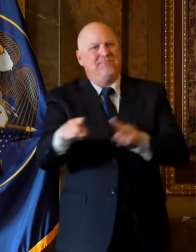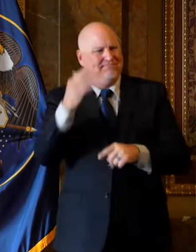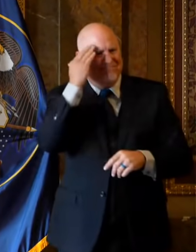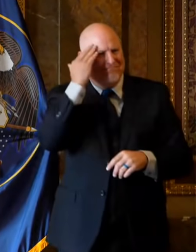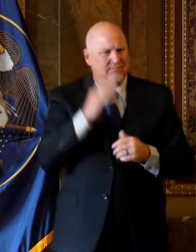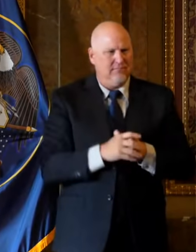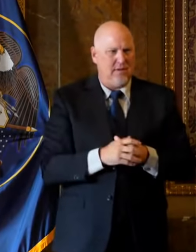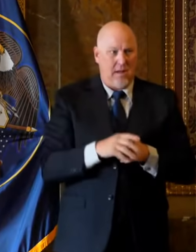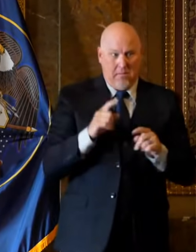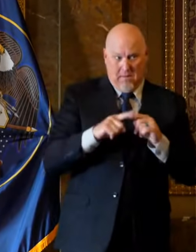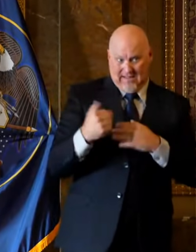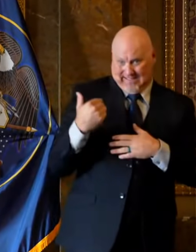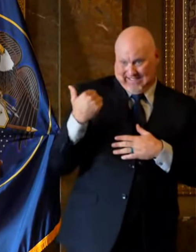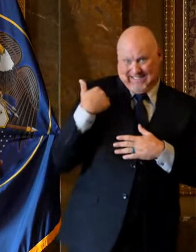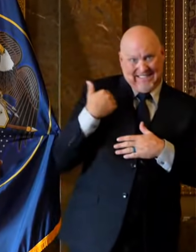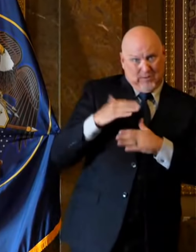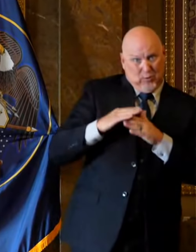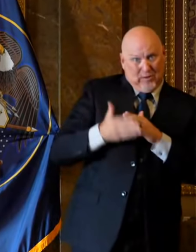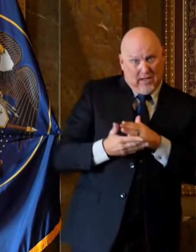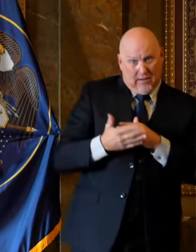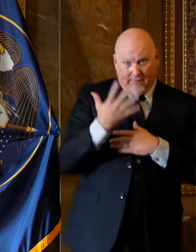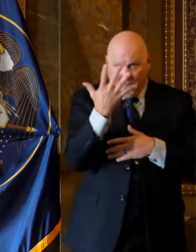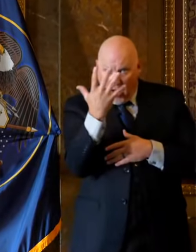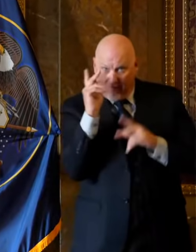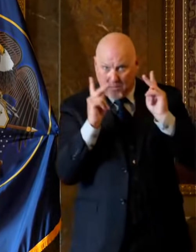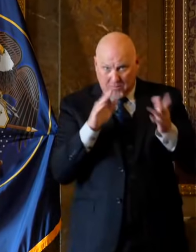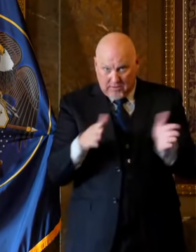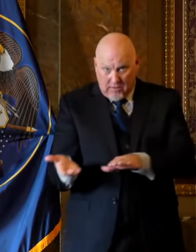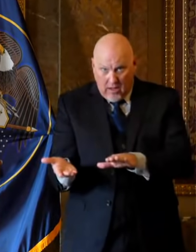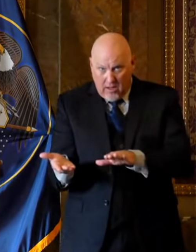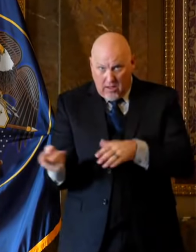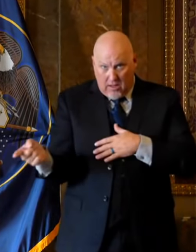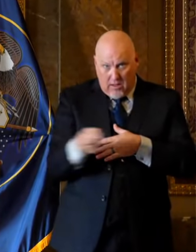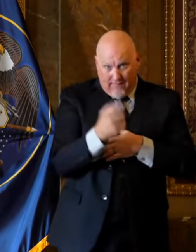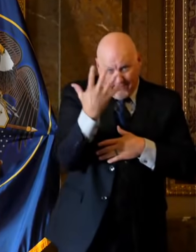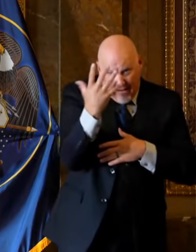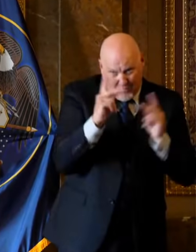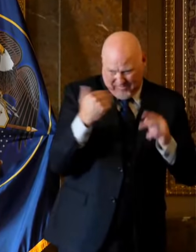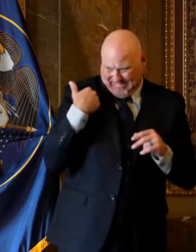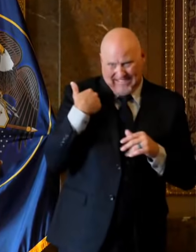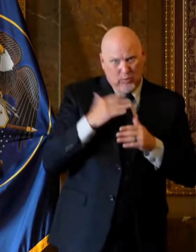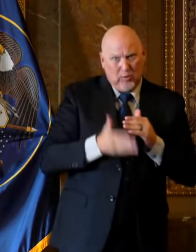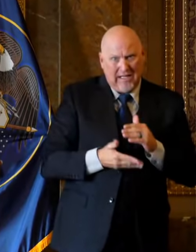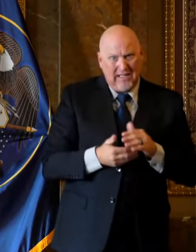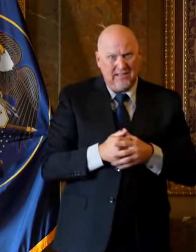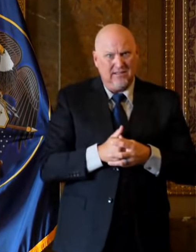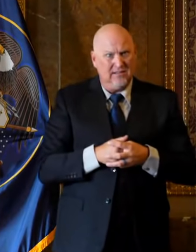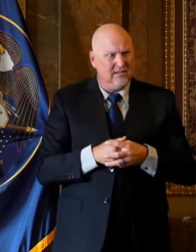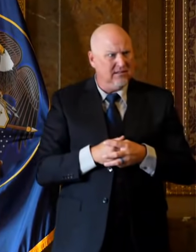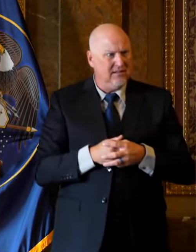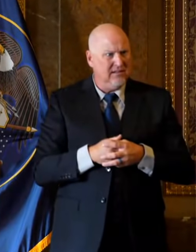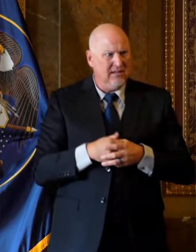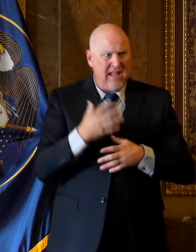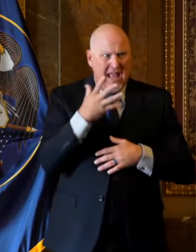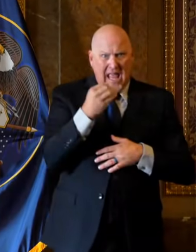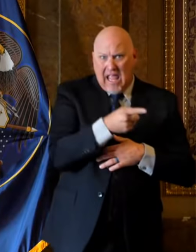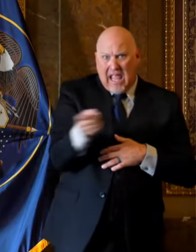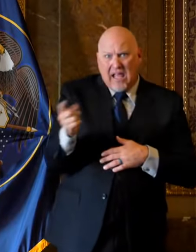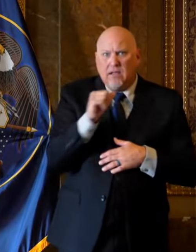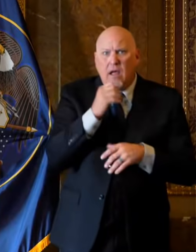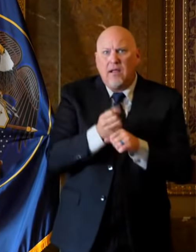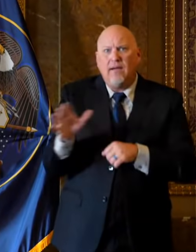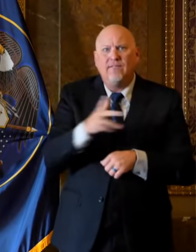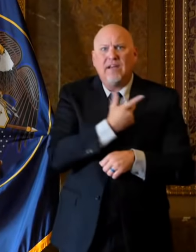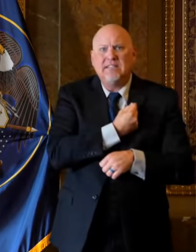single one of those was a preventable death. And the trauma that these families and the caregivers are experiencing is